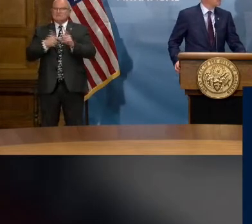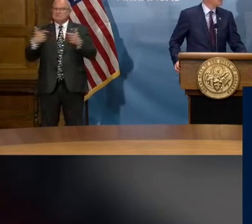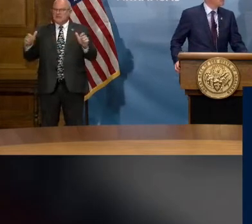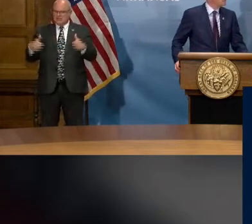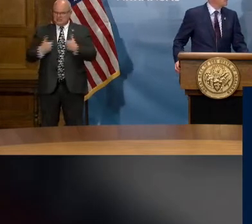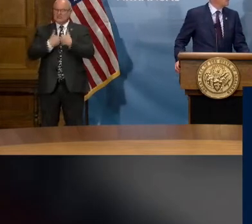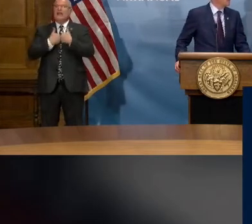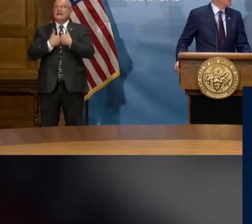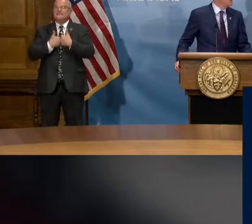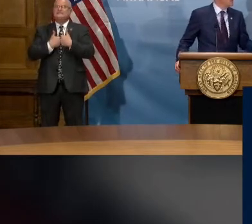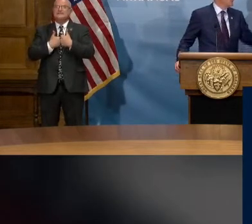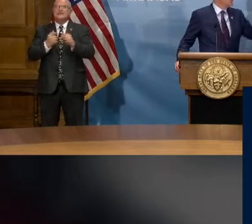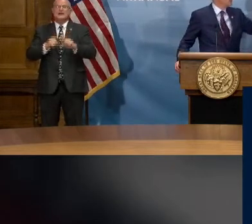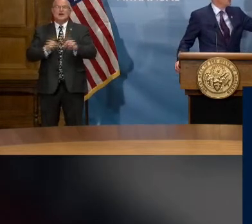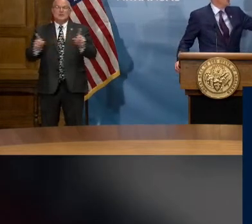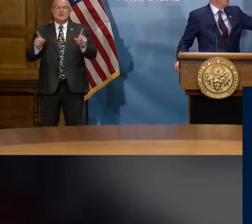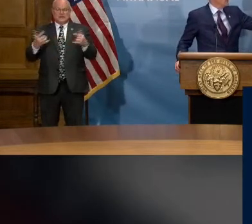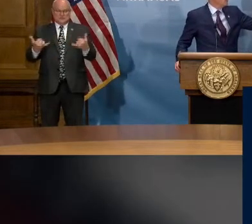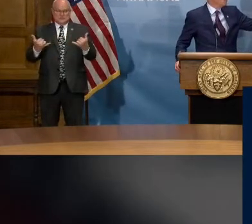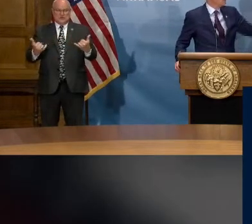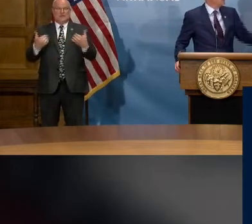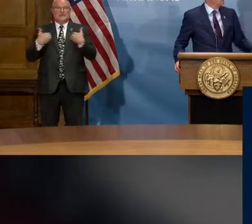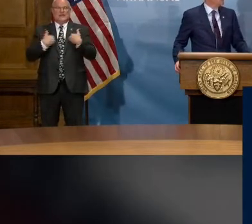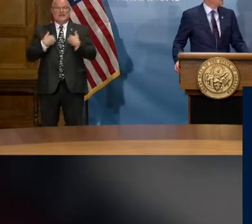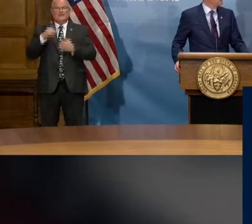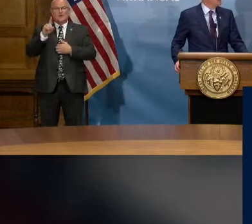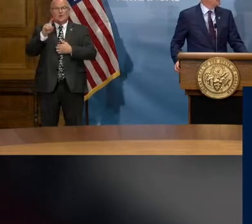us, but we currently have